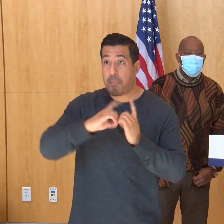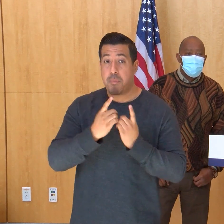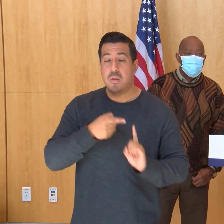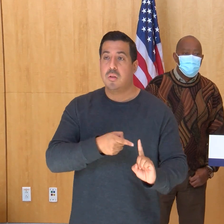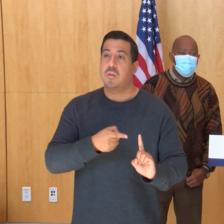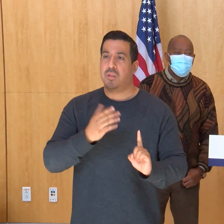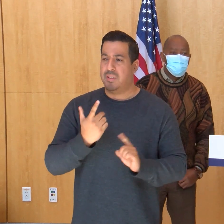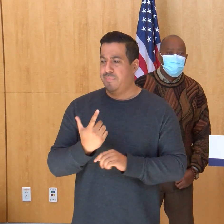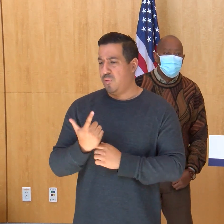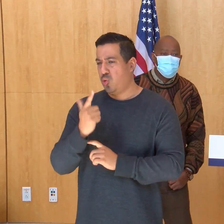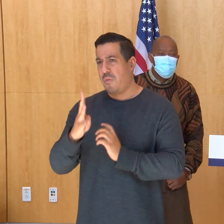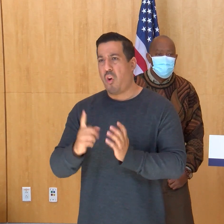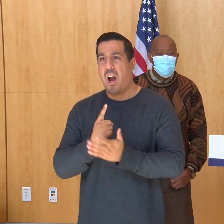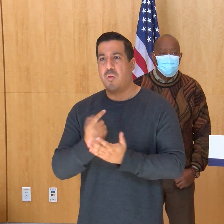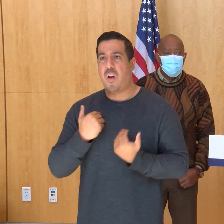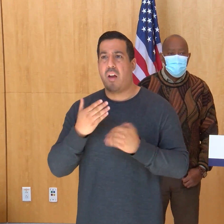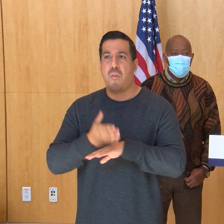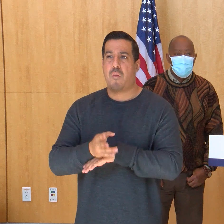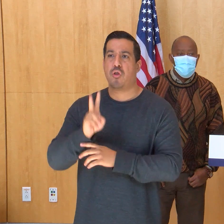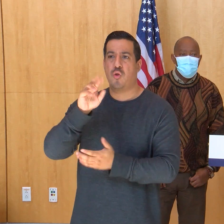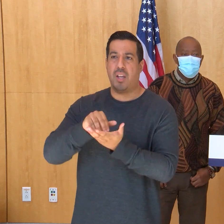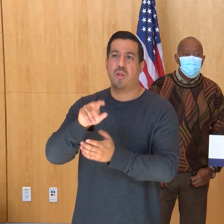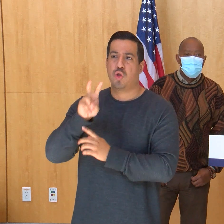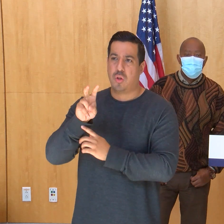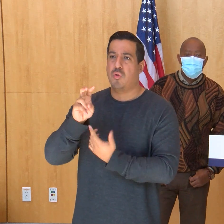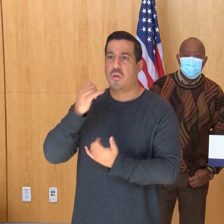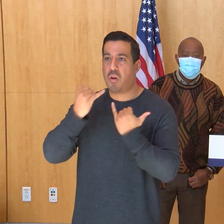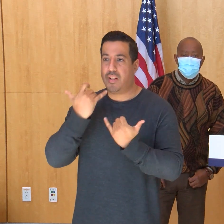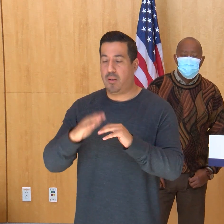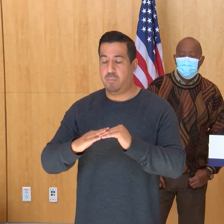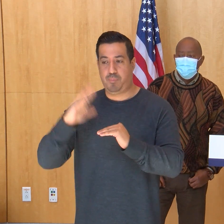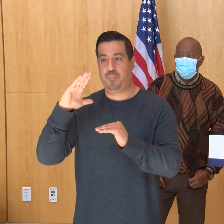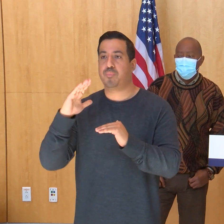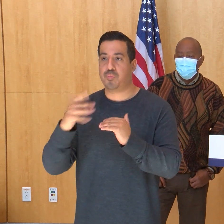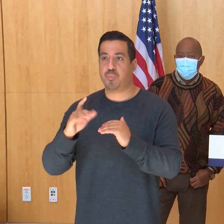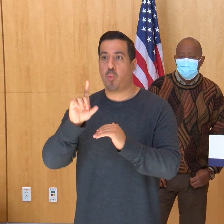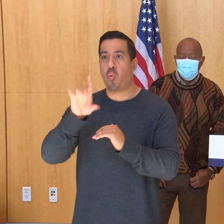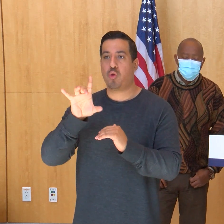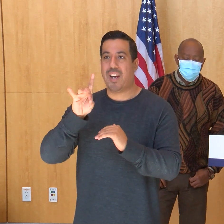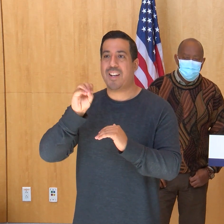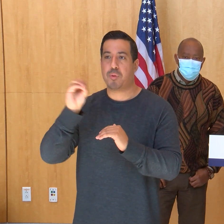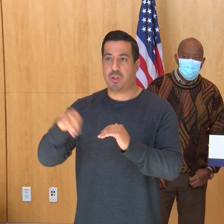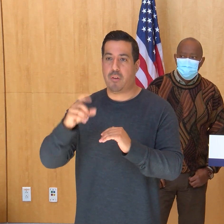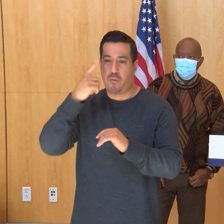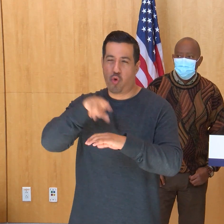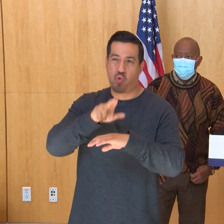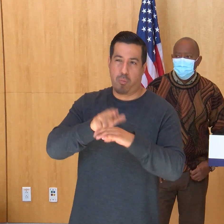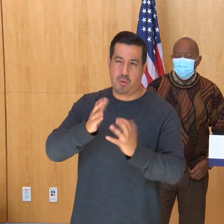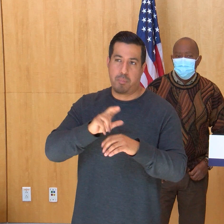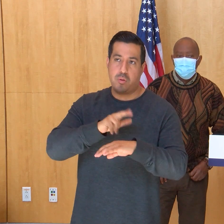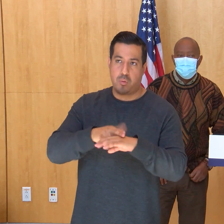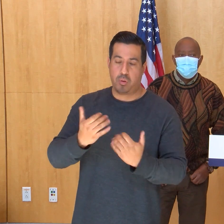last 24 hours, we've run over 2,200 calls for service. We're up about 180% above our normal call volume. So